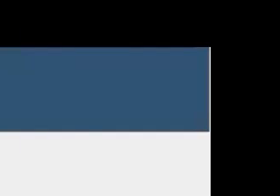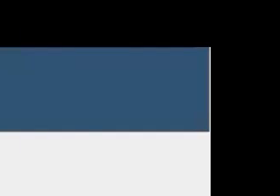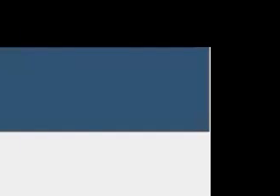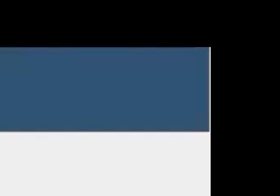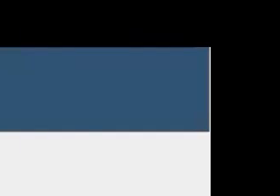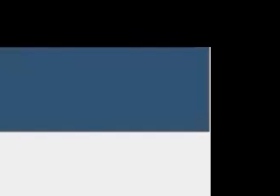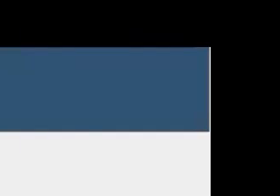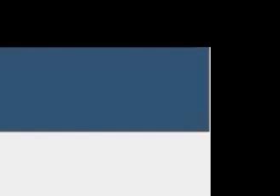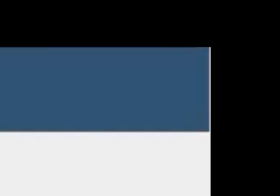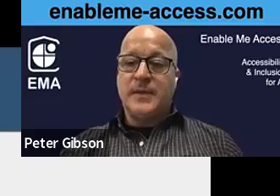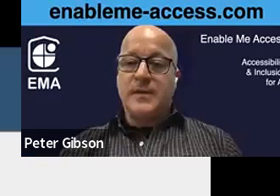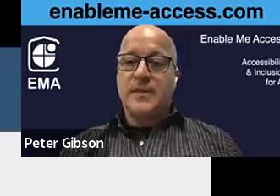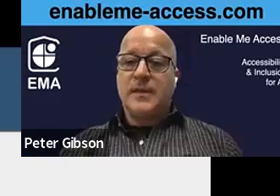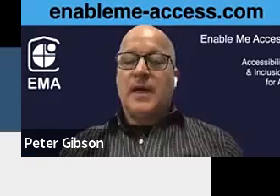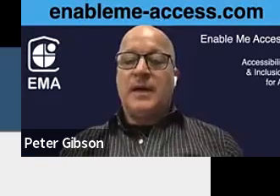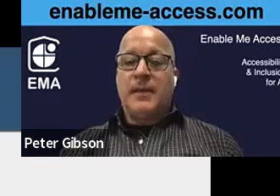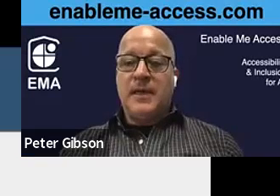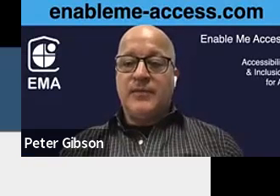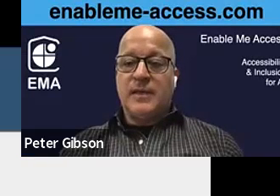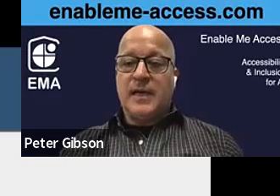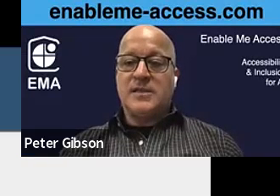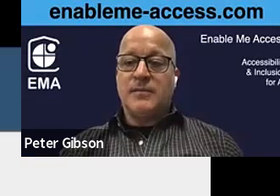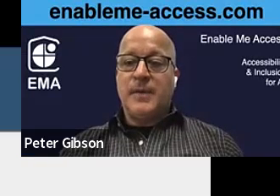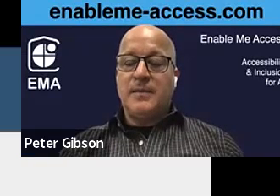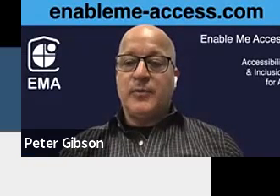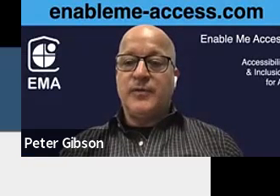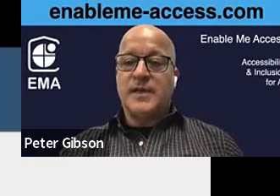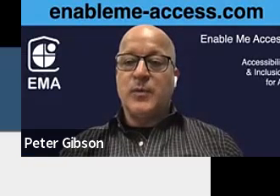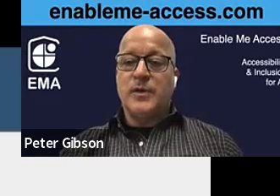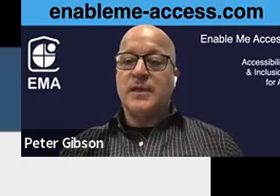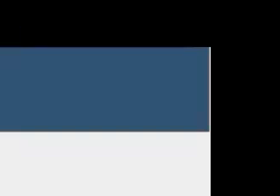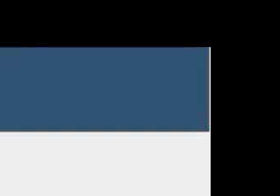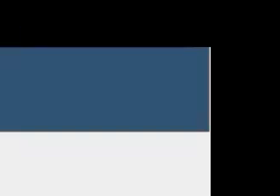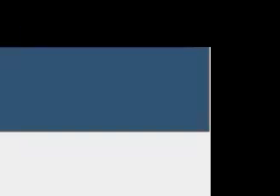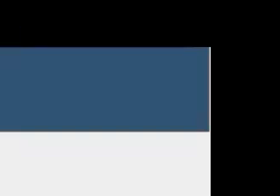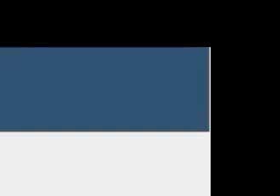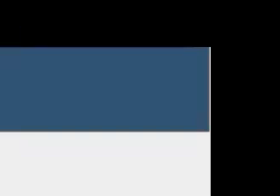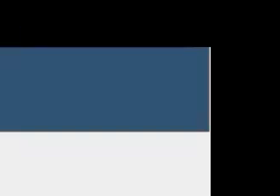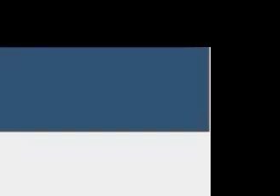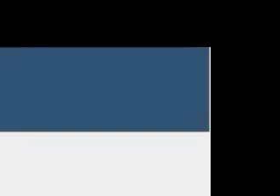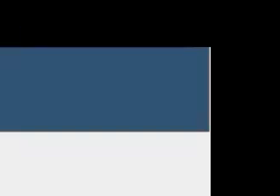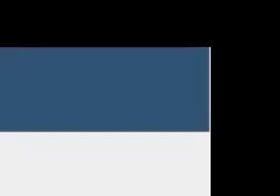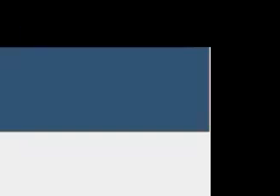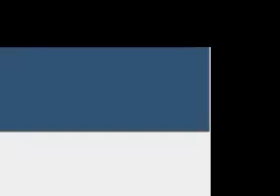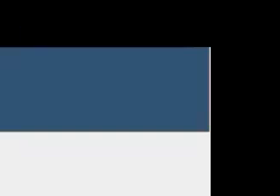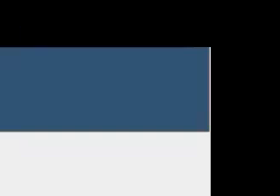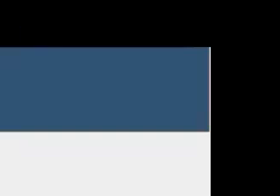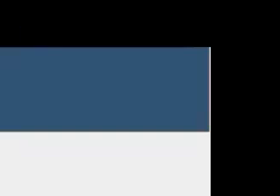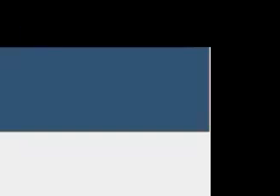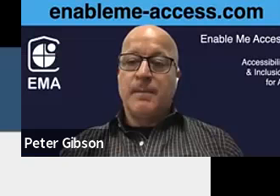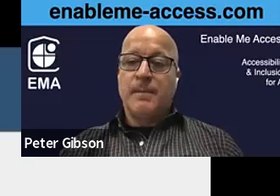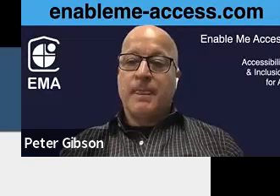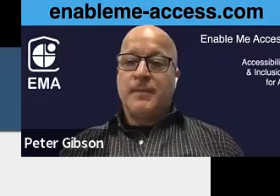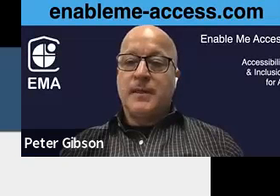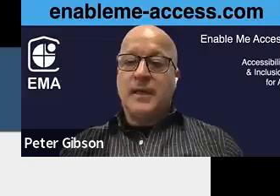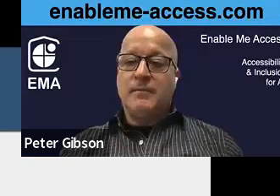only people who are very determined. I believe that has been improved somewhat, but it might be some server type issues or